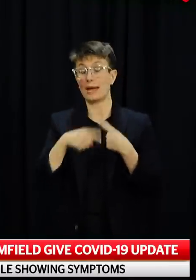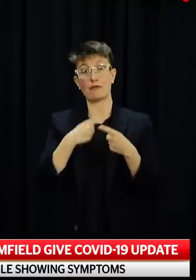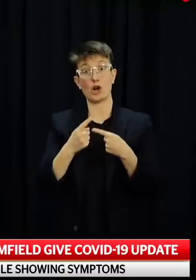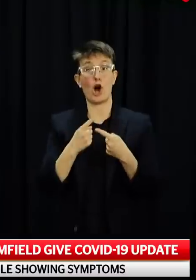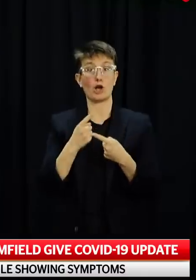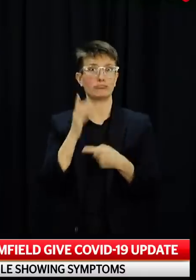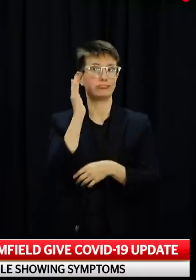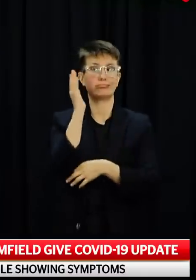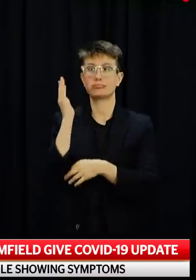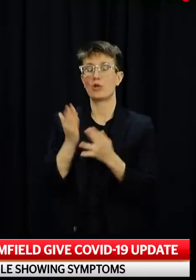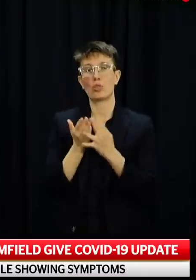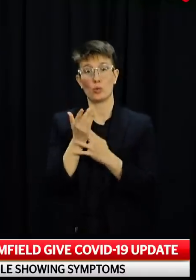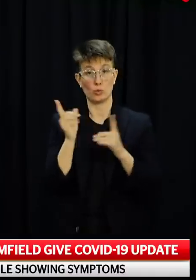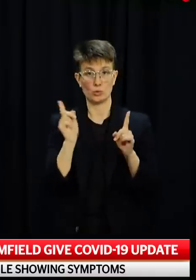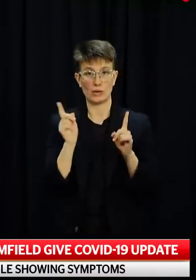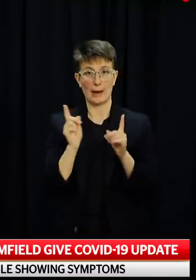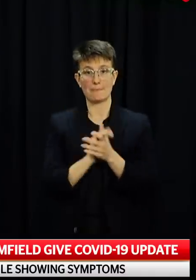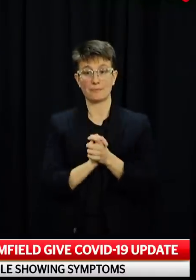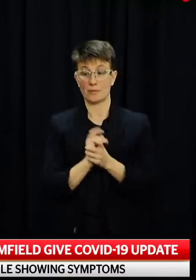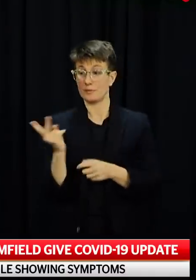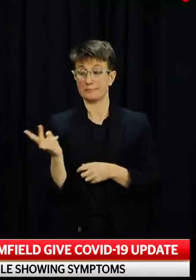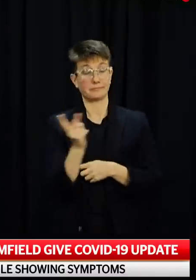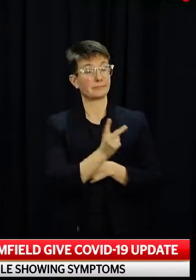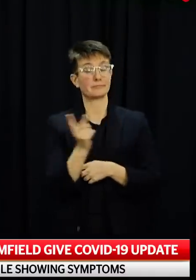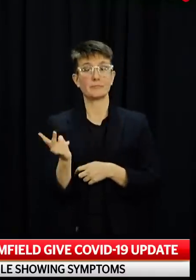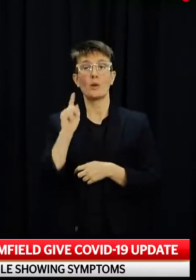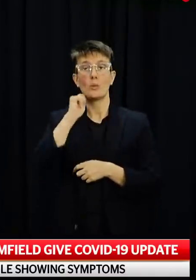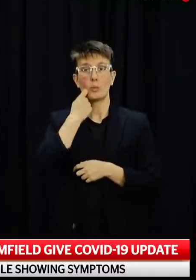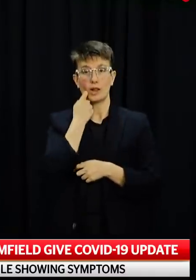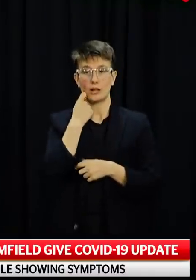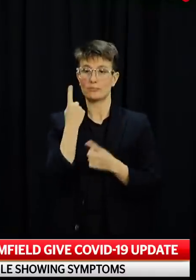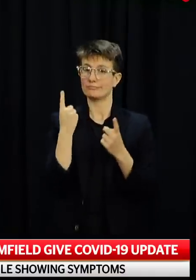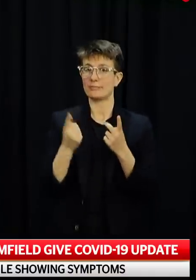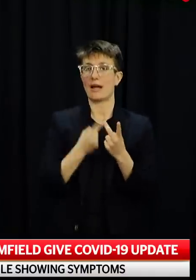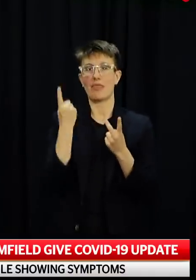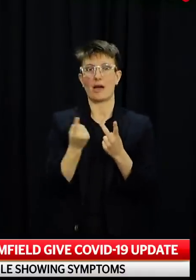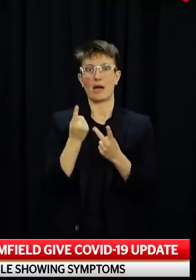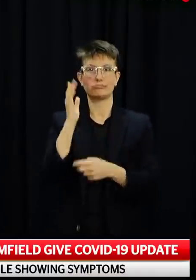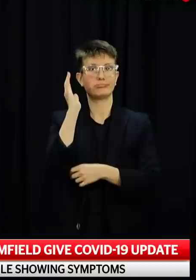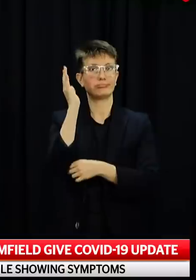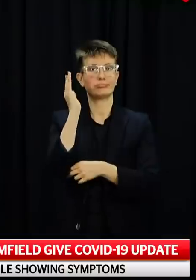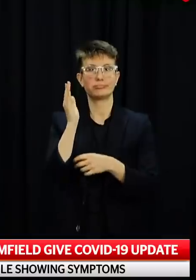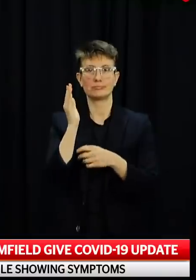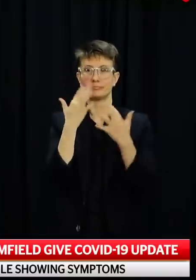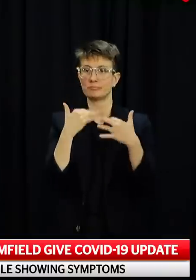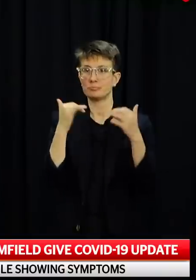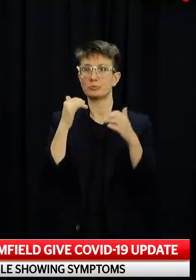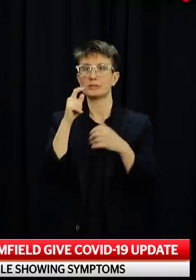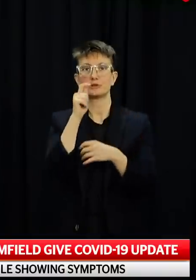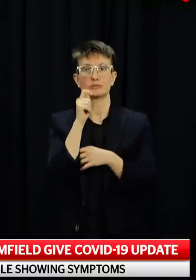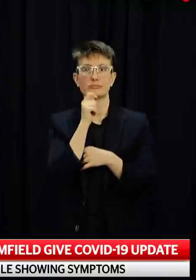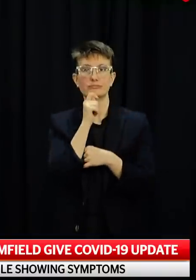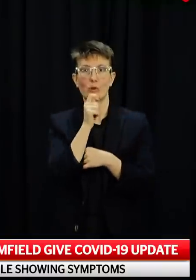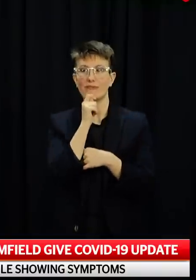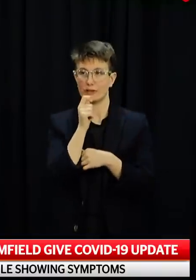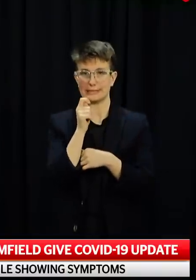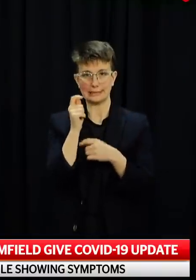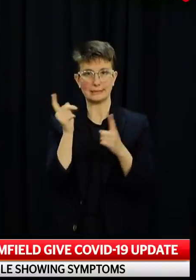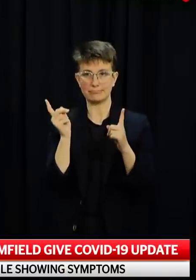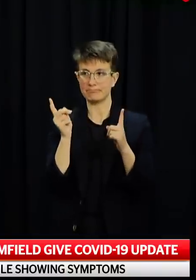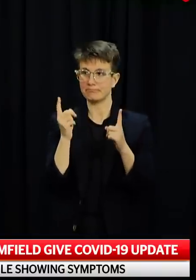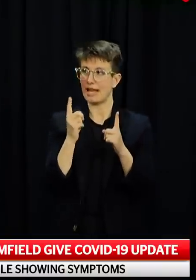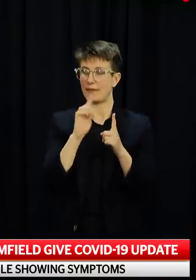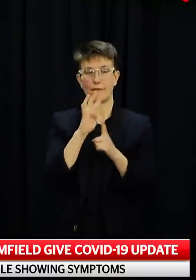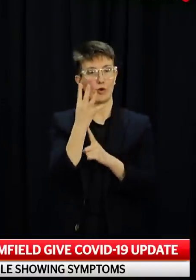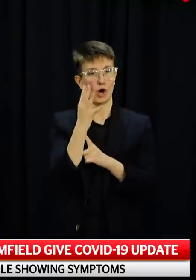will hold a further press conference at 4 p.m. today to share information that has come to light during the day. Not necessarily